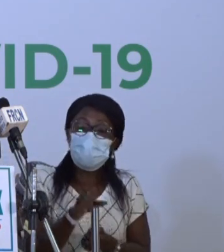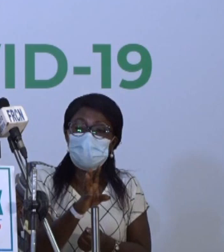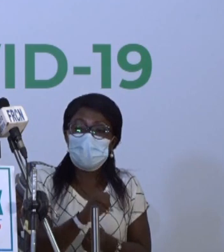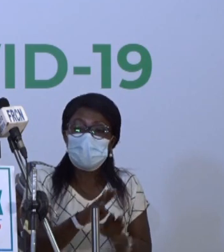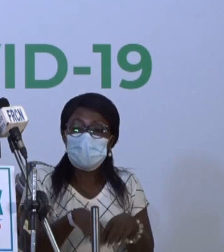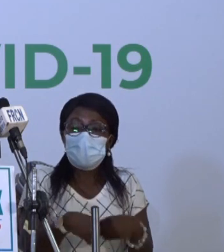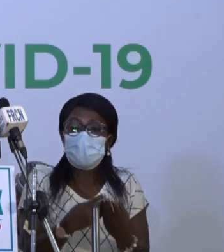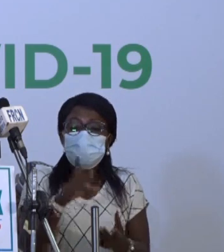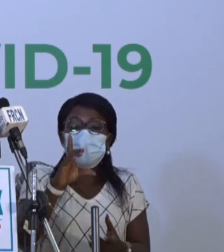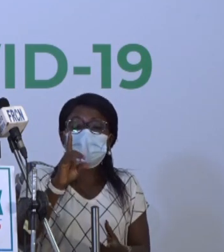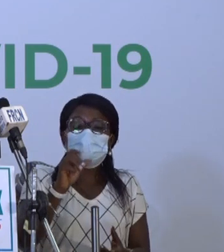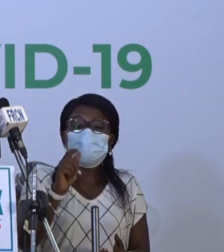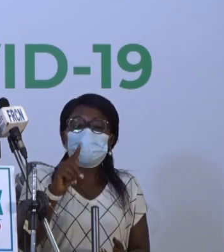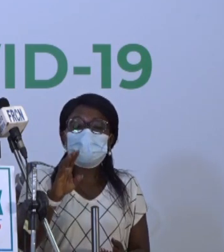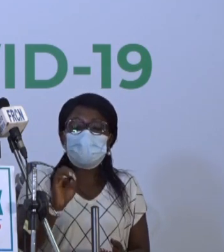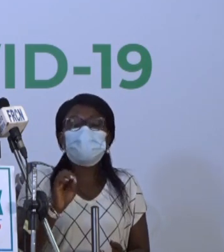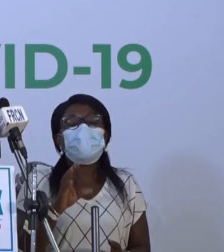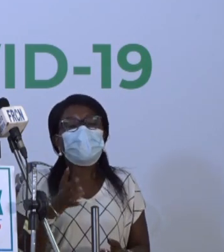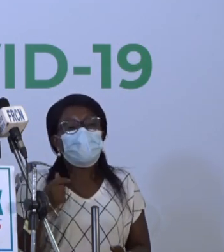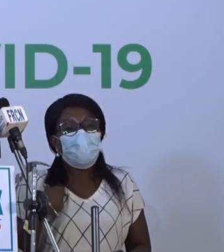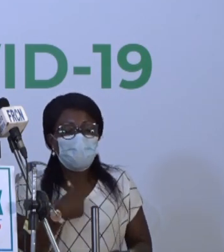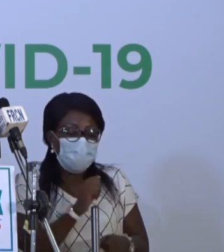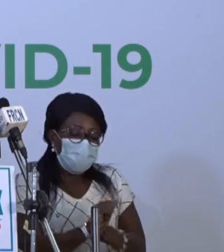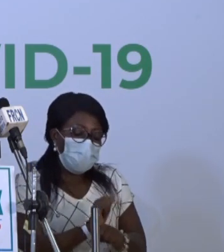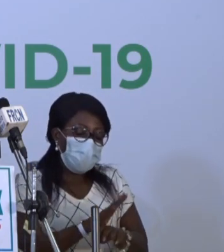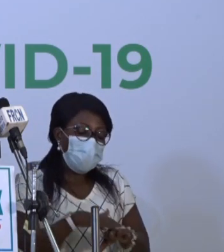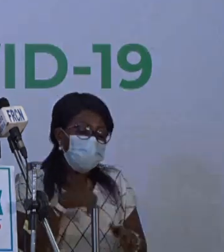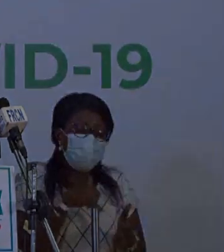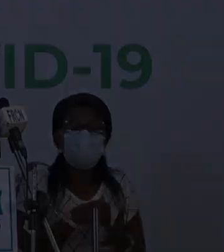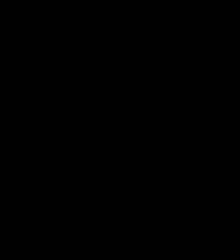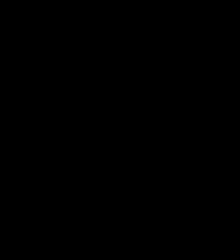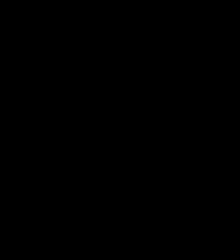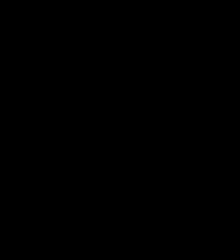date, but the announcement of that date remains the responsibility of the NYC. Thank you.